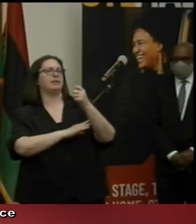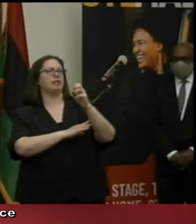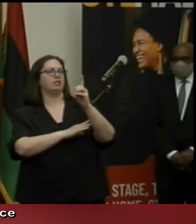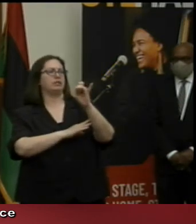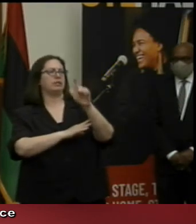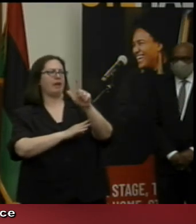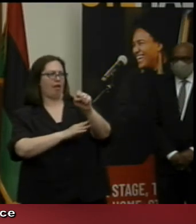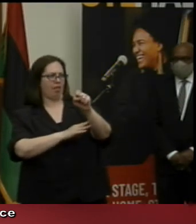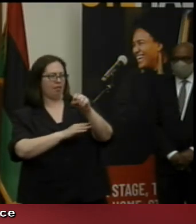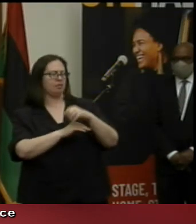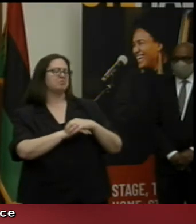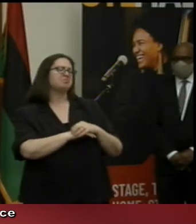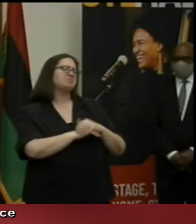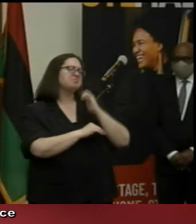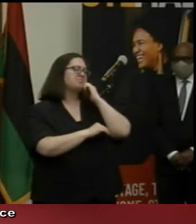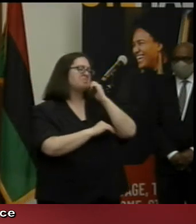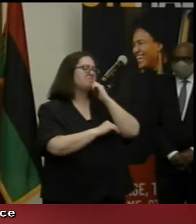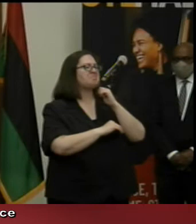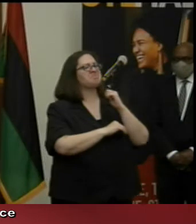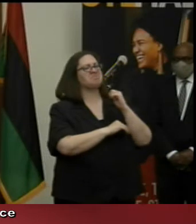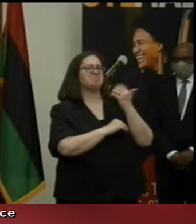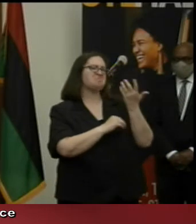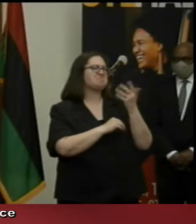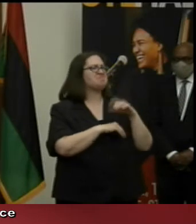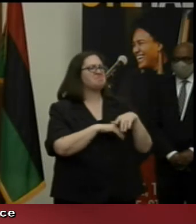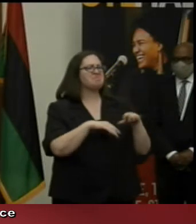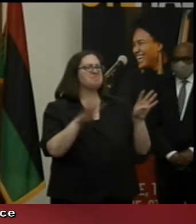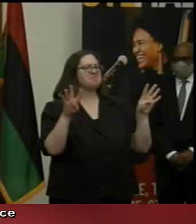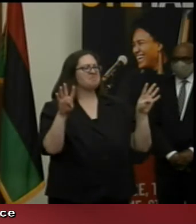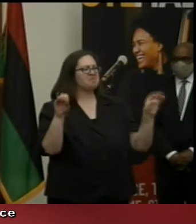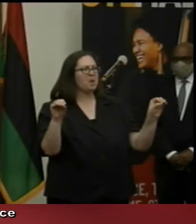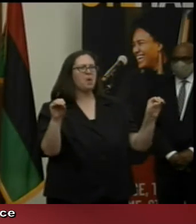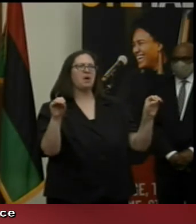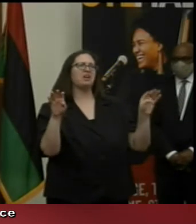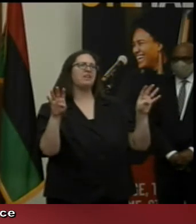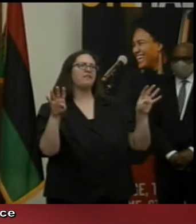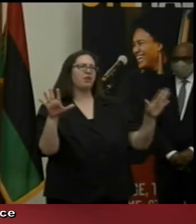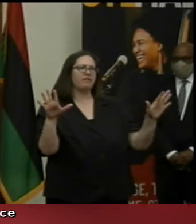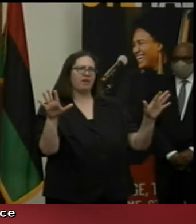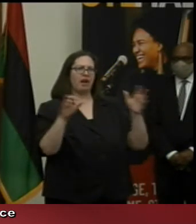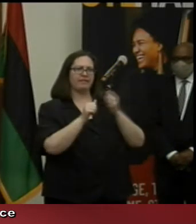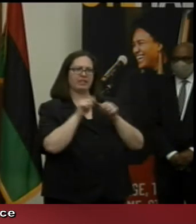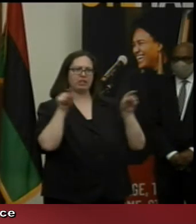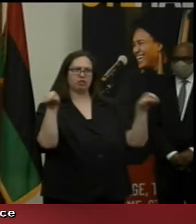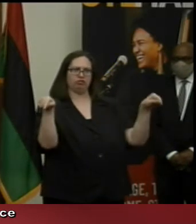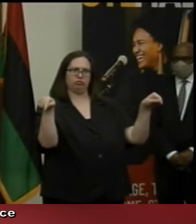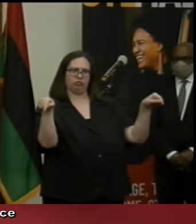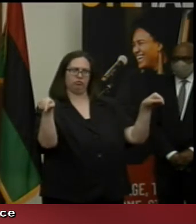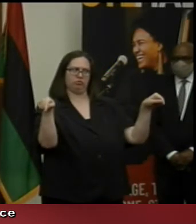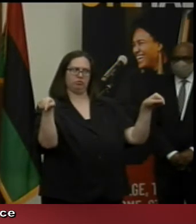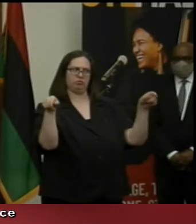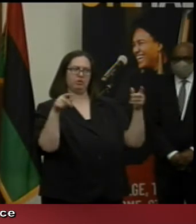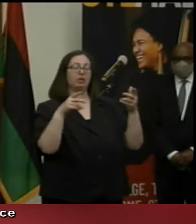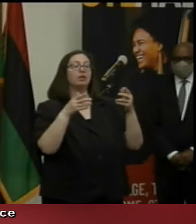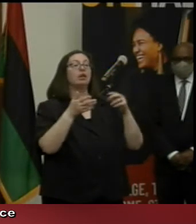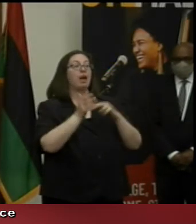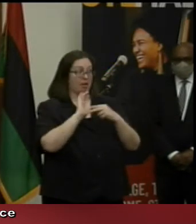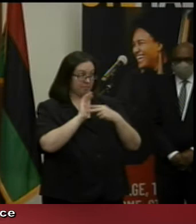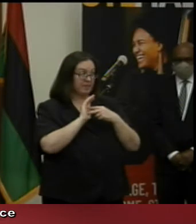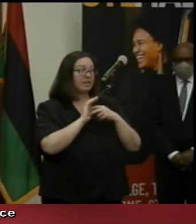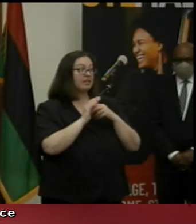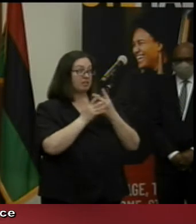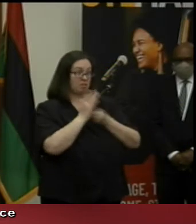Each day they see roughly 40 to 45 patients at each site, meaning that there is a need for testing in these